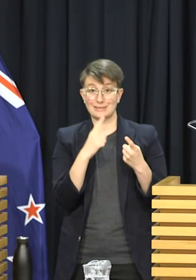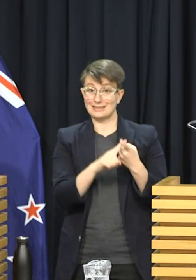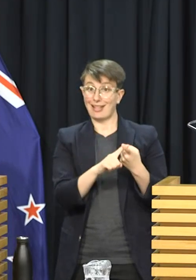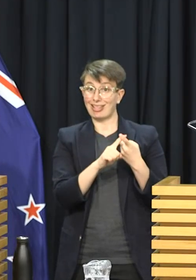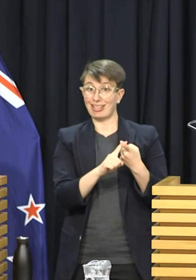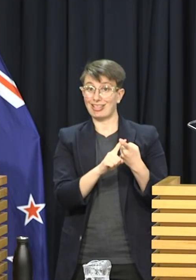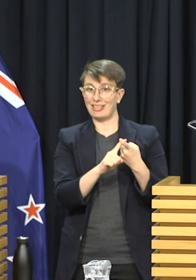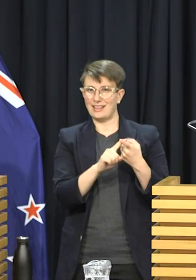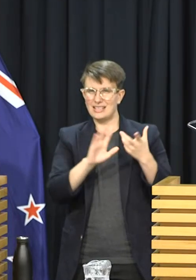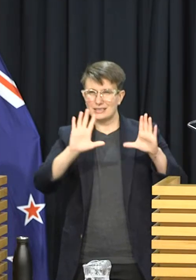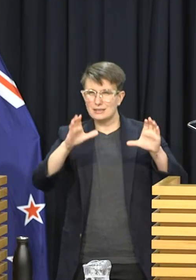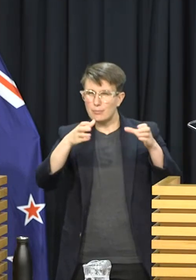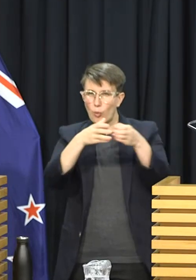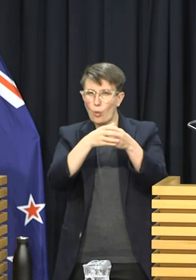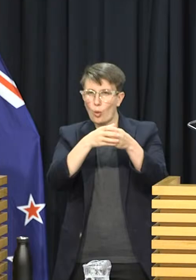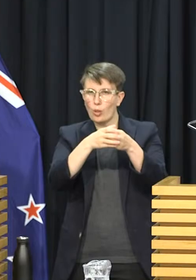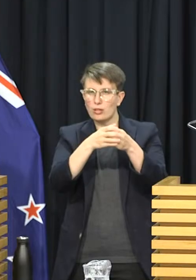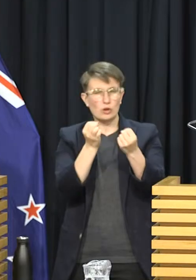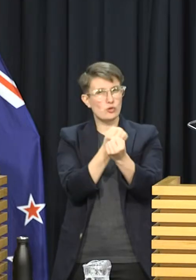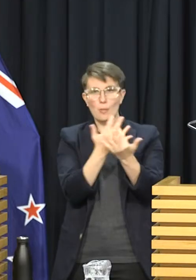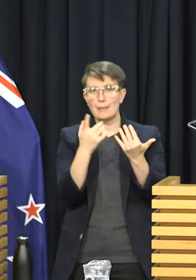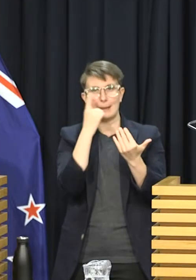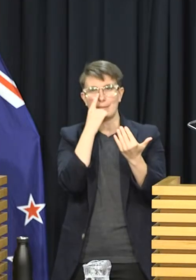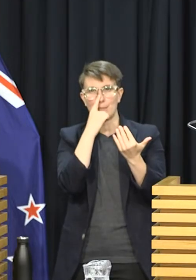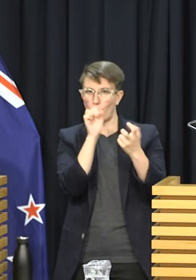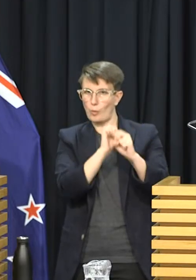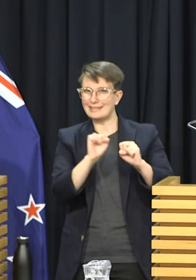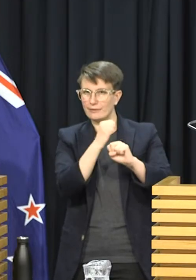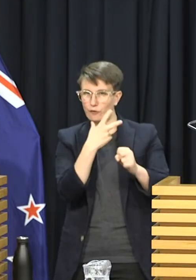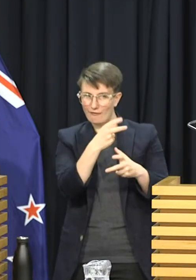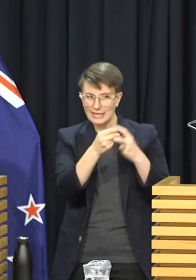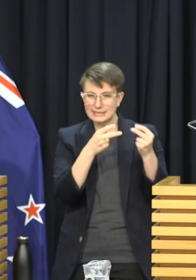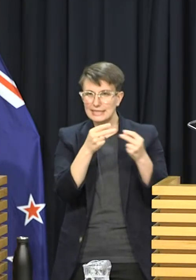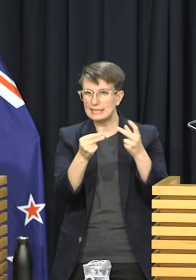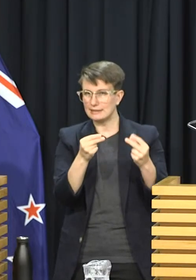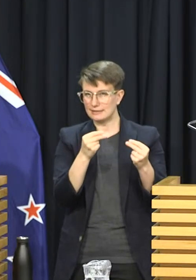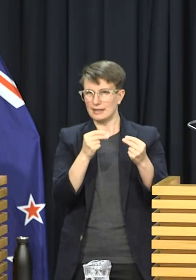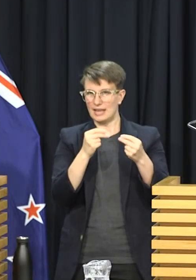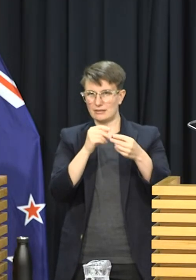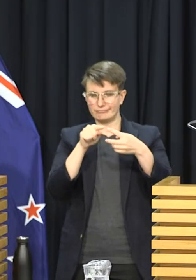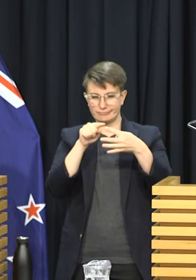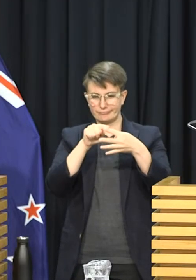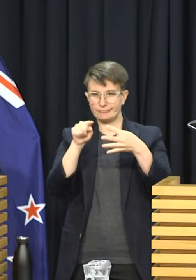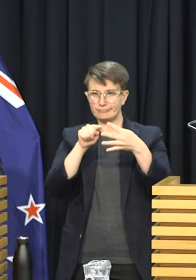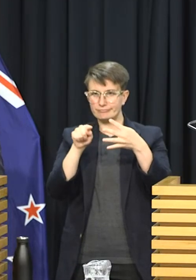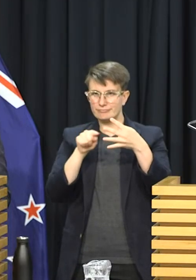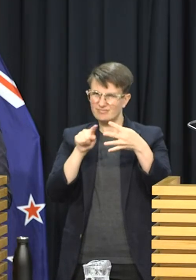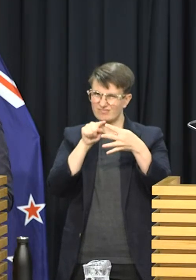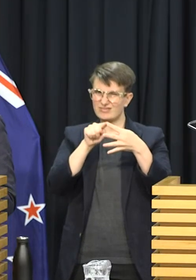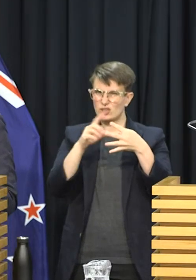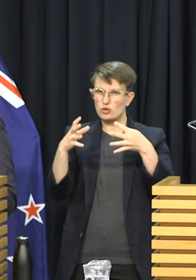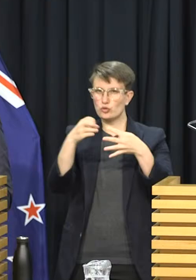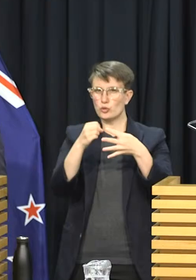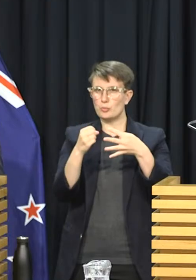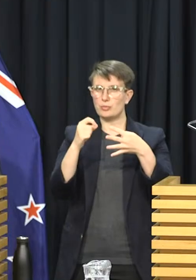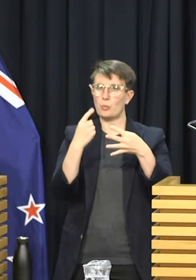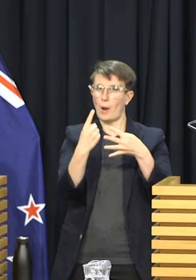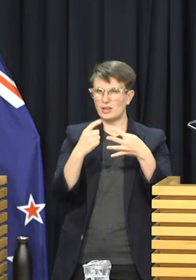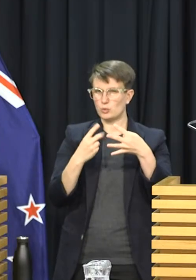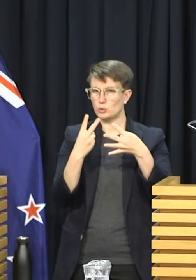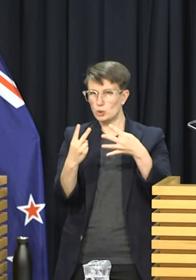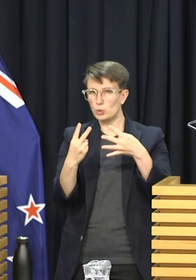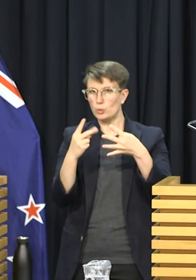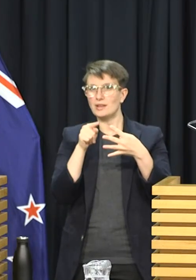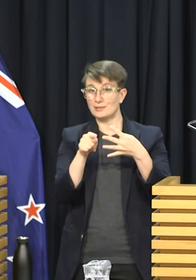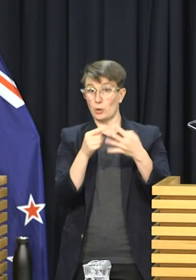with a relatively smaller number of people. It is a good opportunity to iron out any kinks with the system like that. I would argue that's a very,